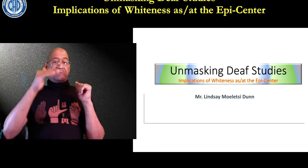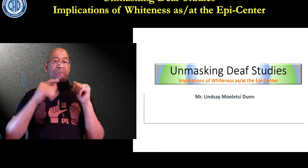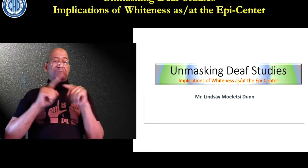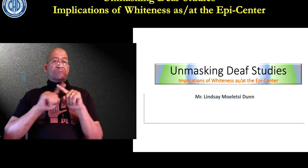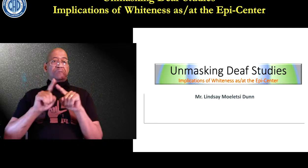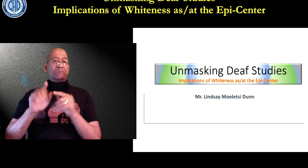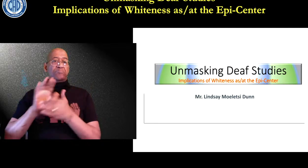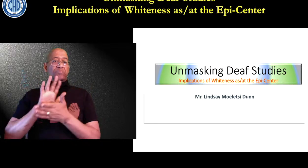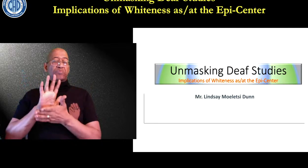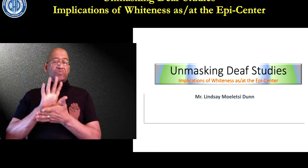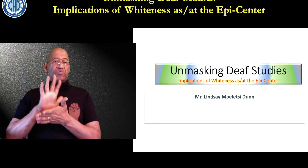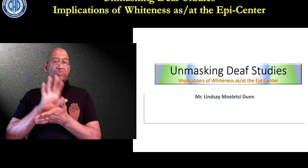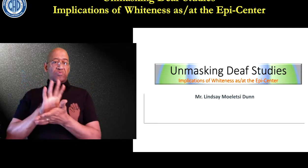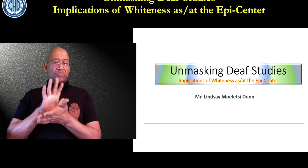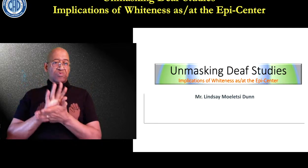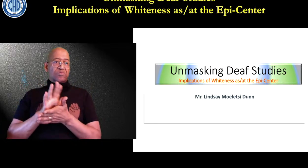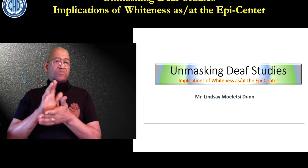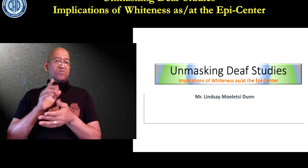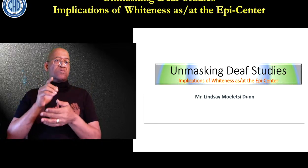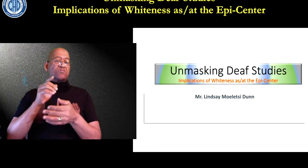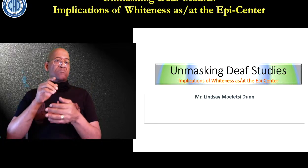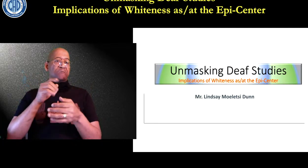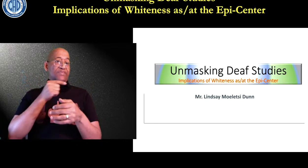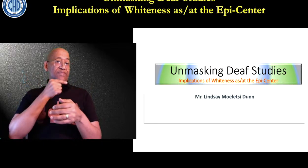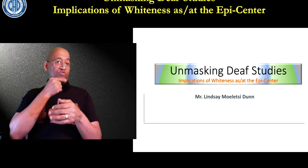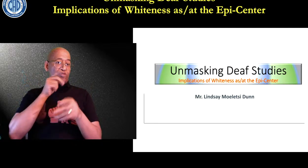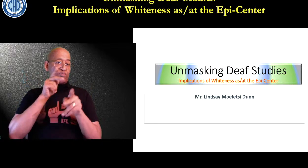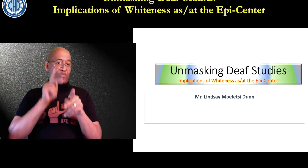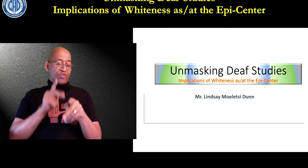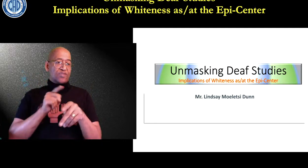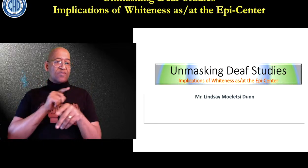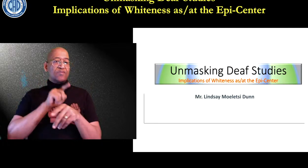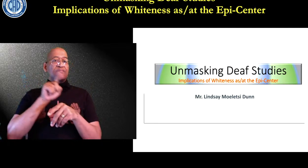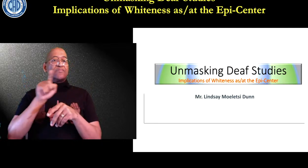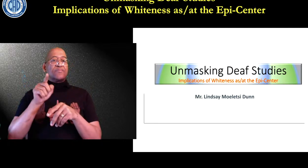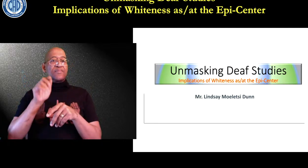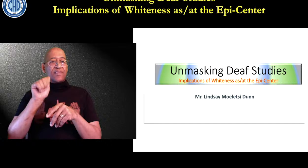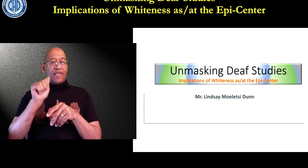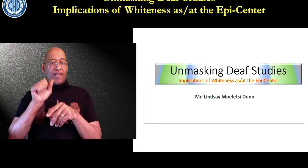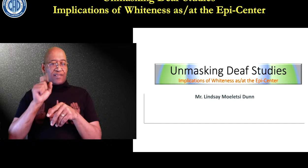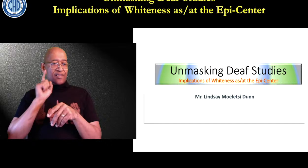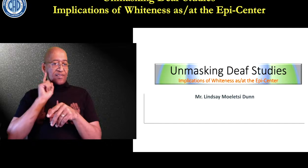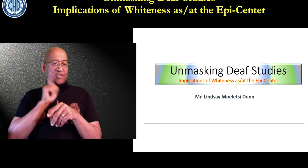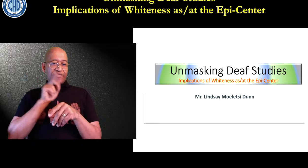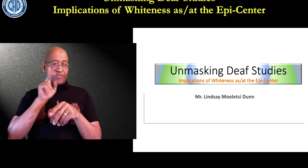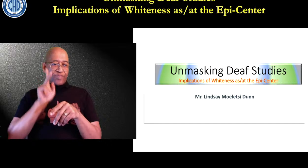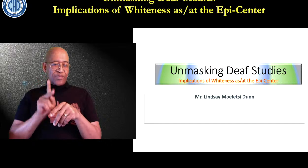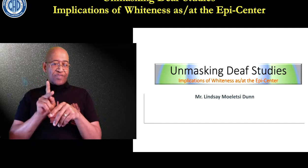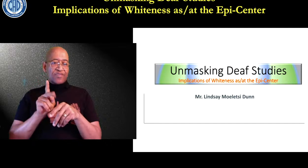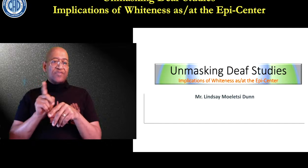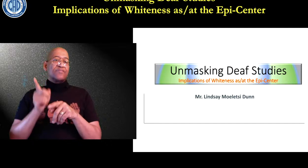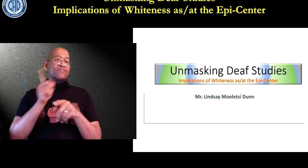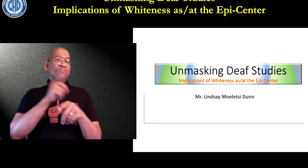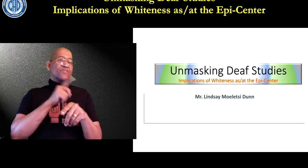My deafness was caused by spinal meningitis. I was raised in various